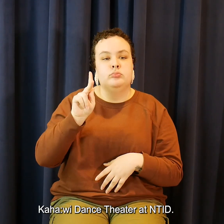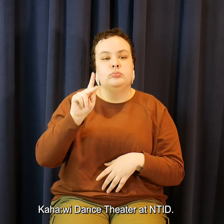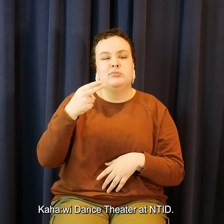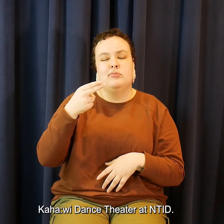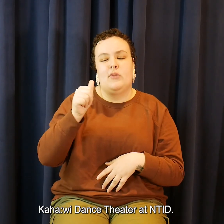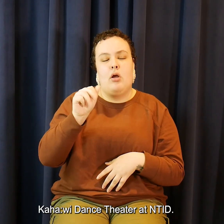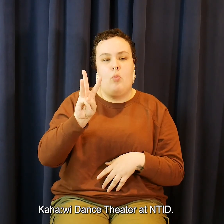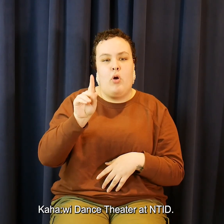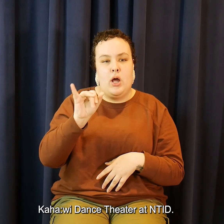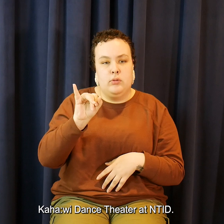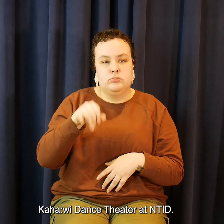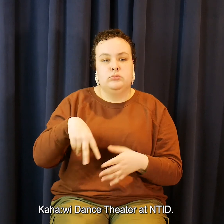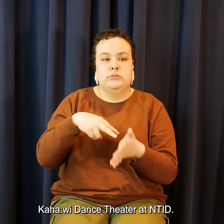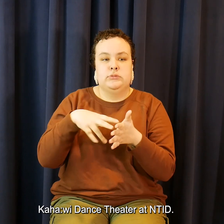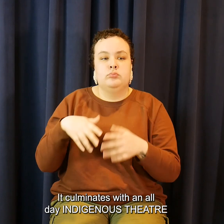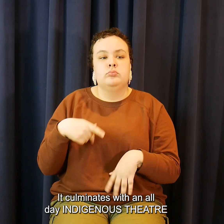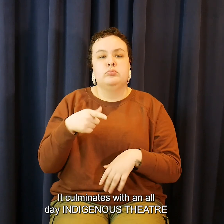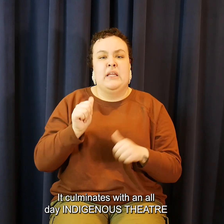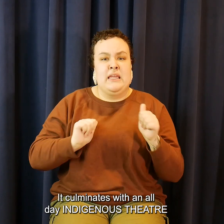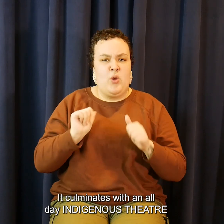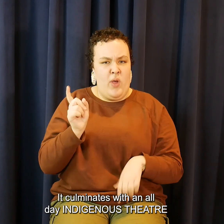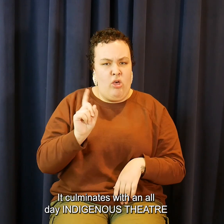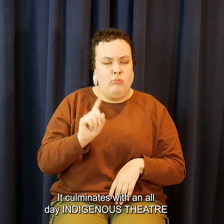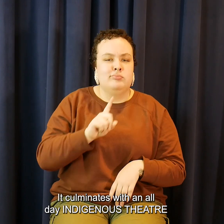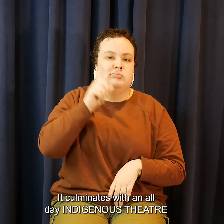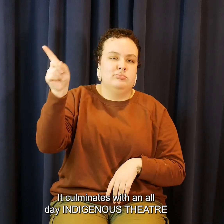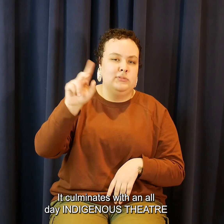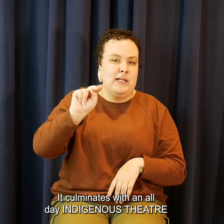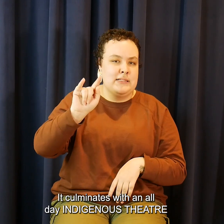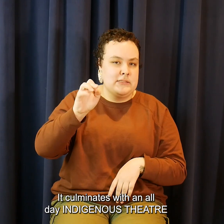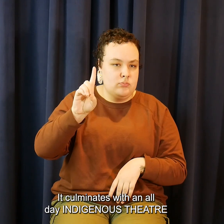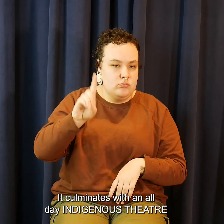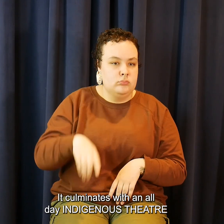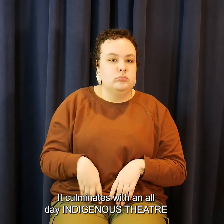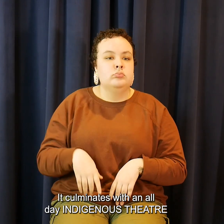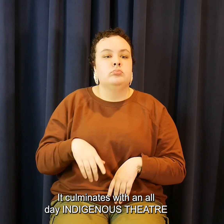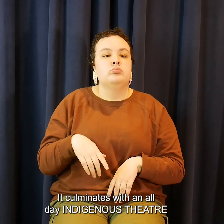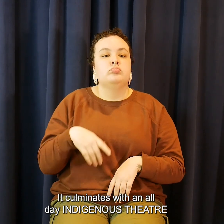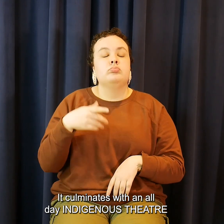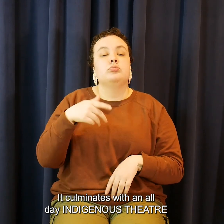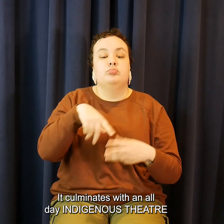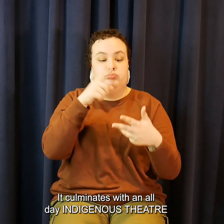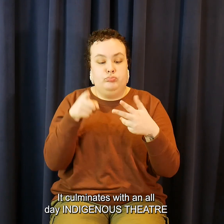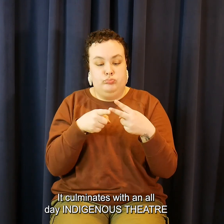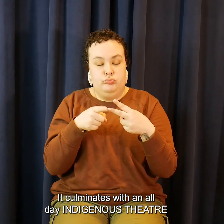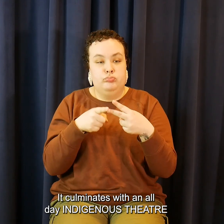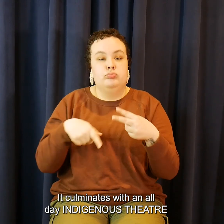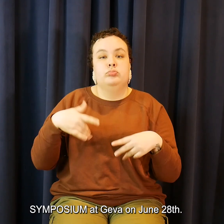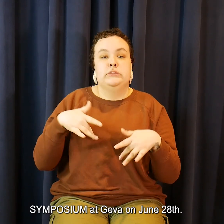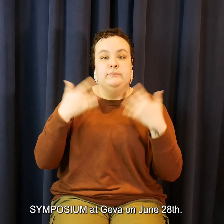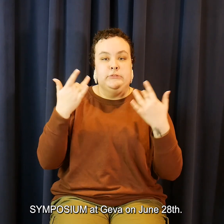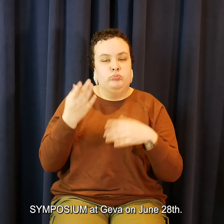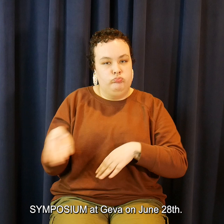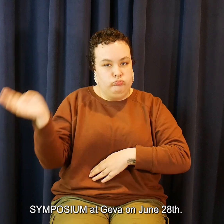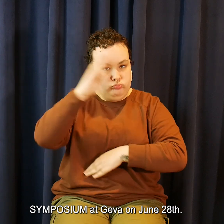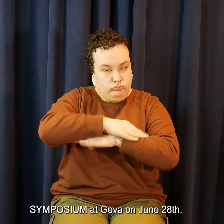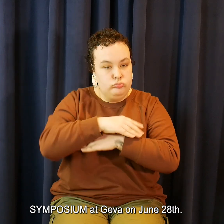at NTID. It culminates with an all-day Indigenous Theater Symposium at